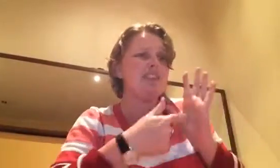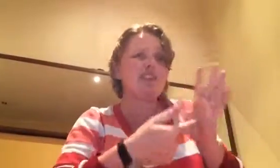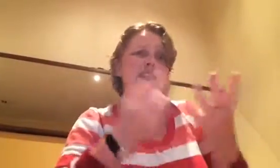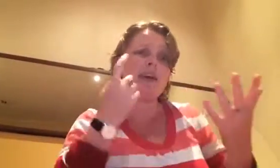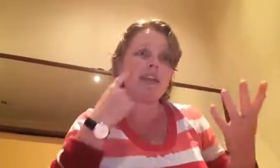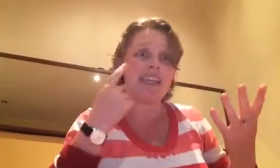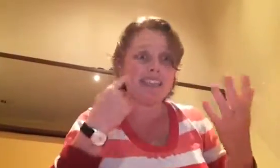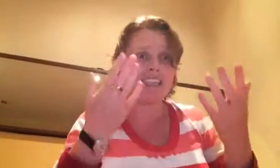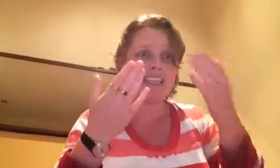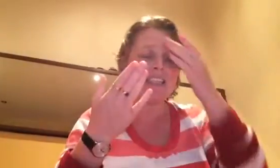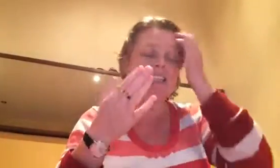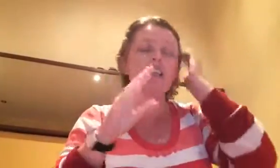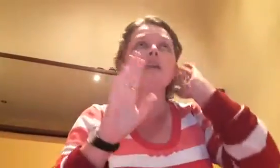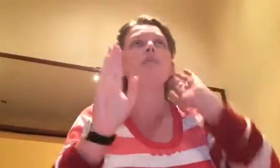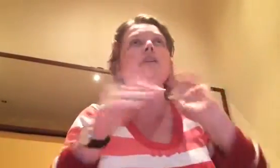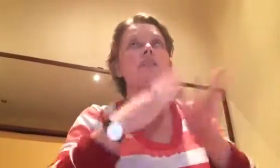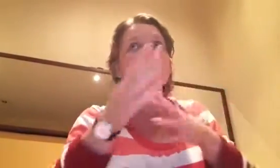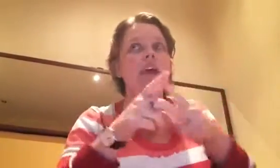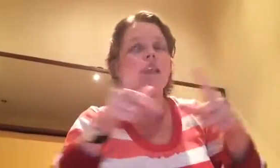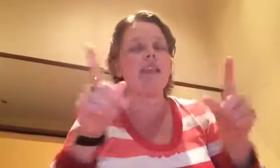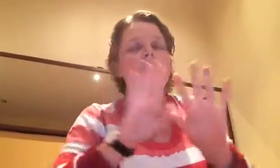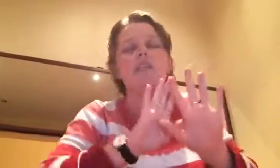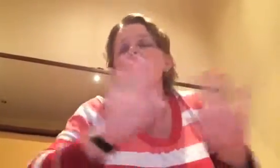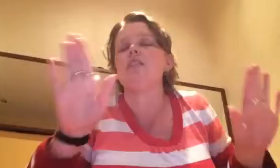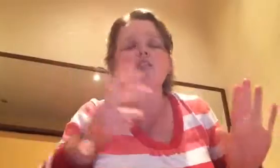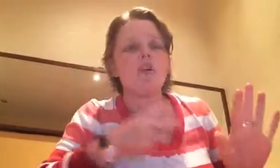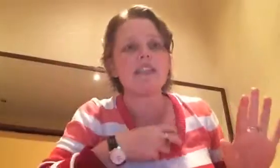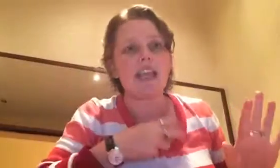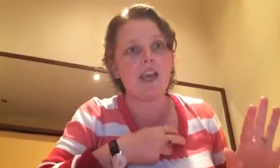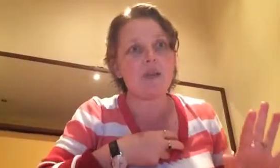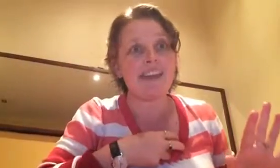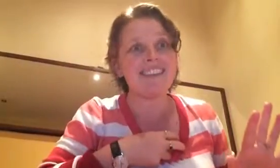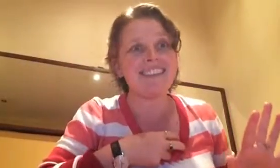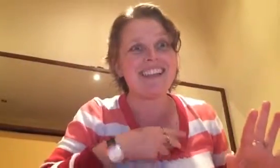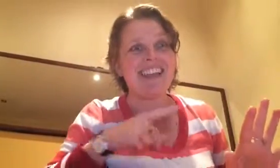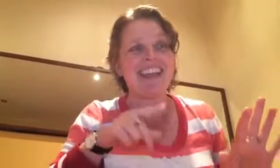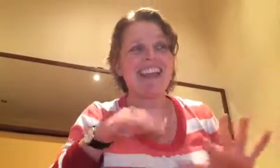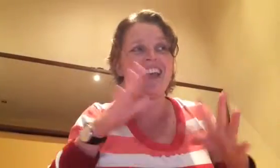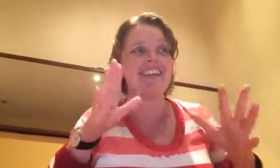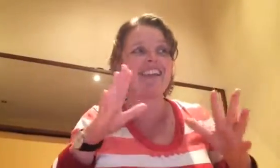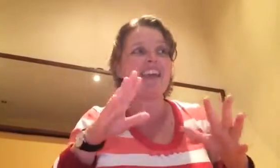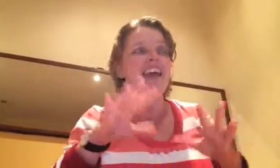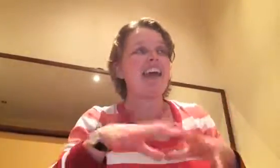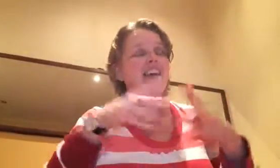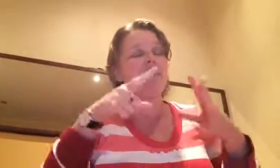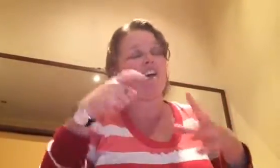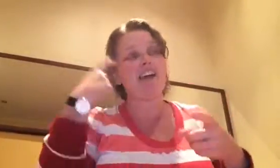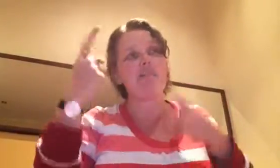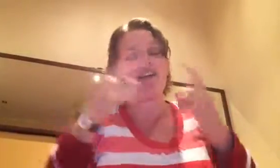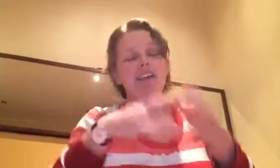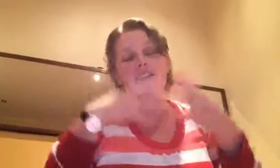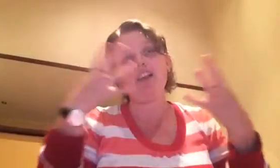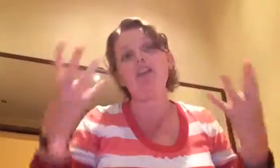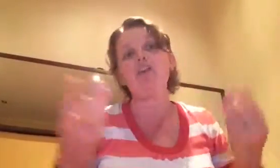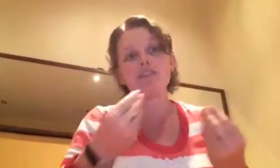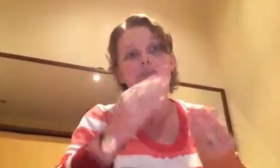to show them how easy it is, because sign language is not scary, okay? And I find that lots of